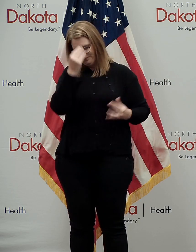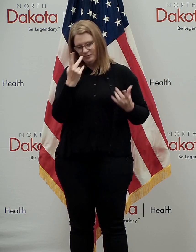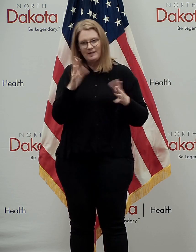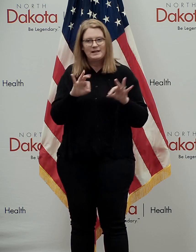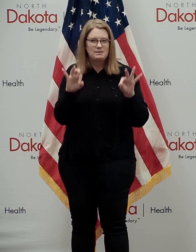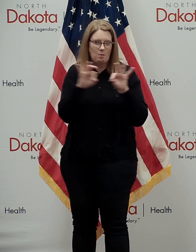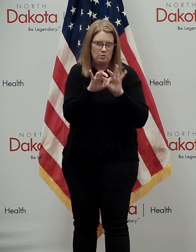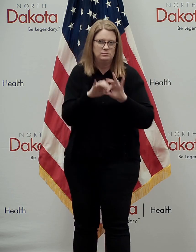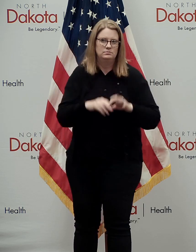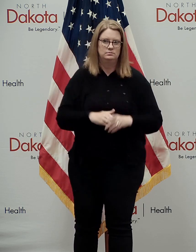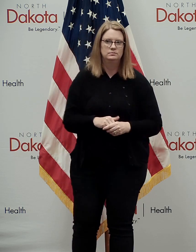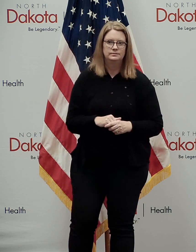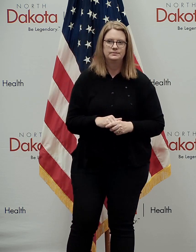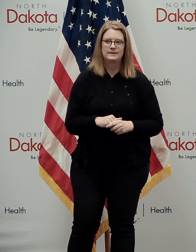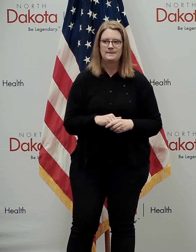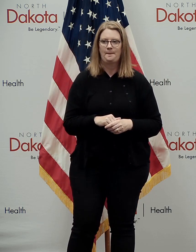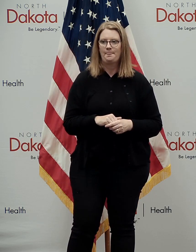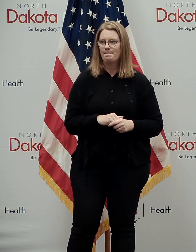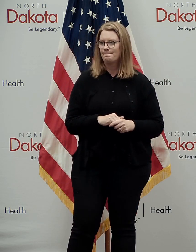important to do.